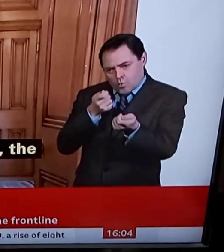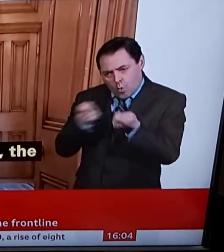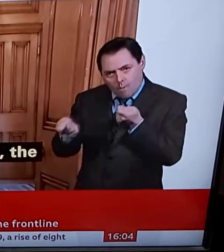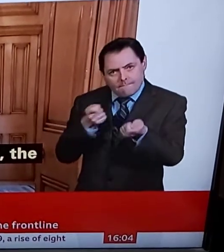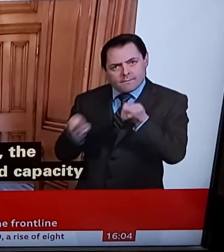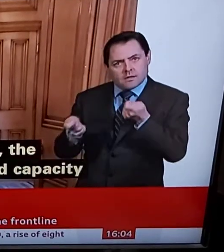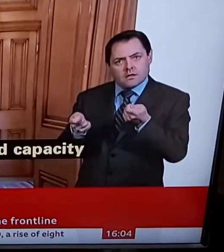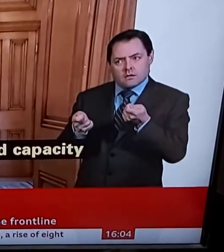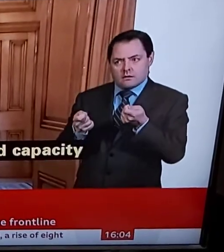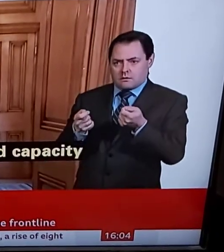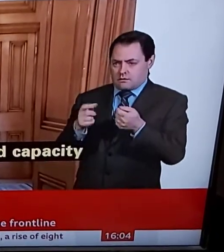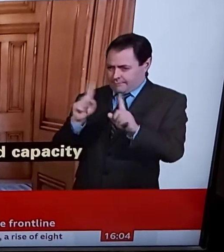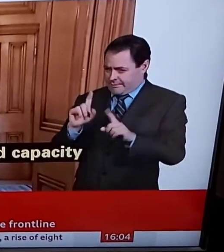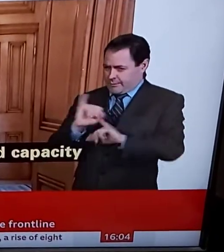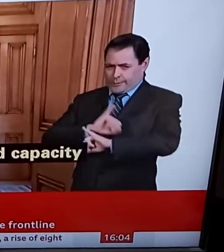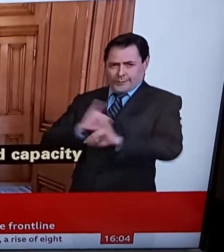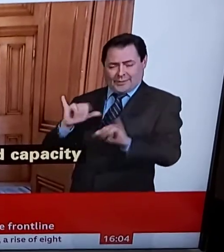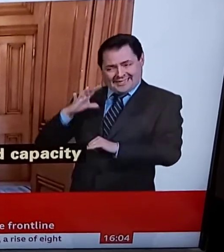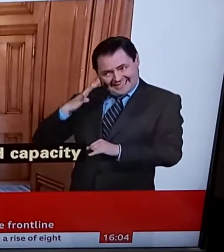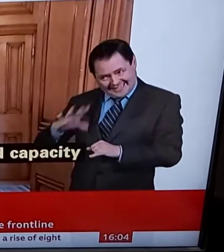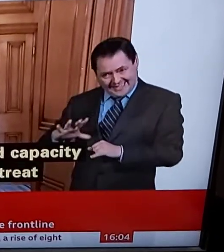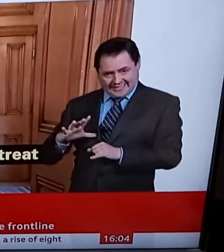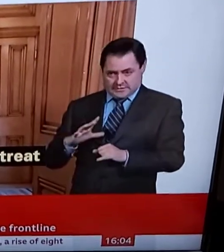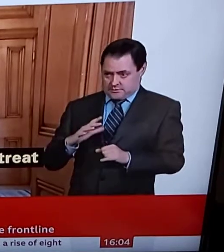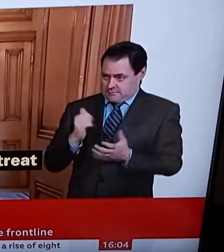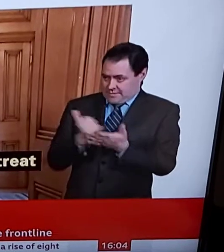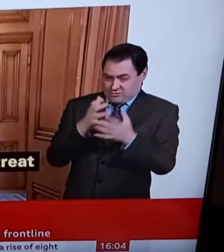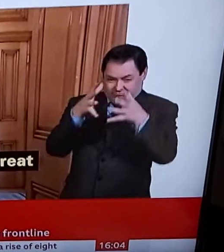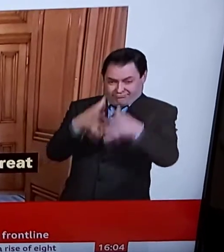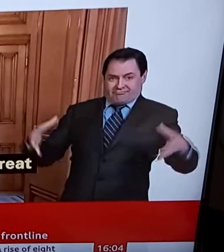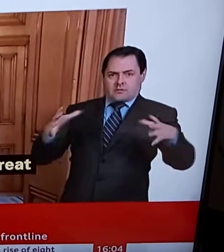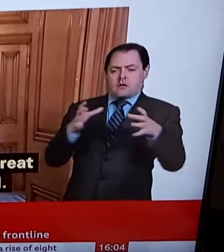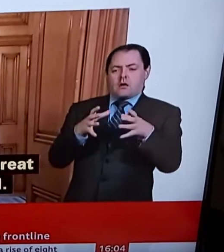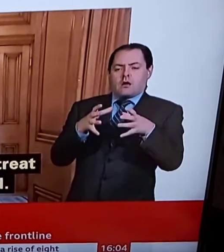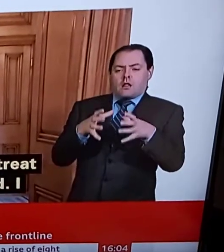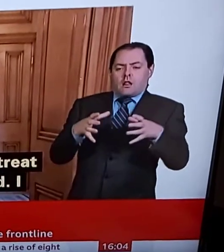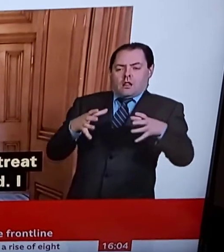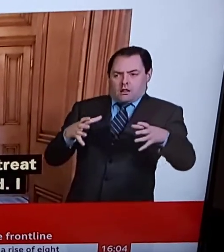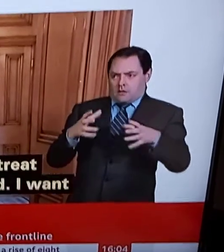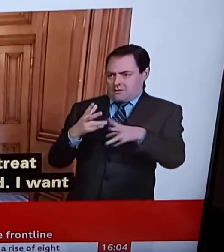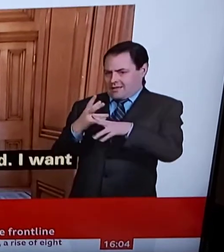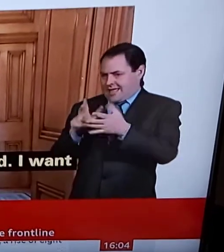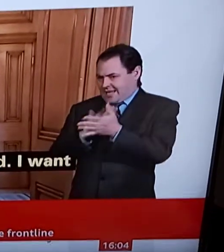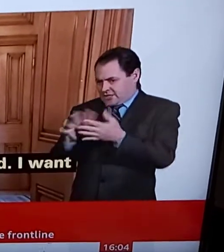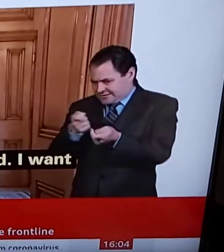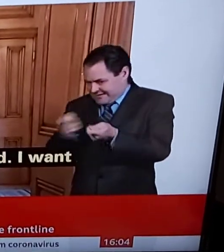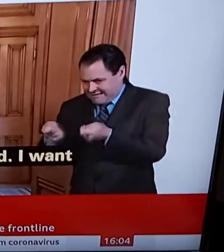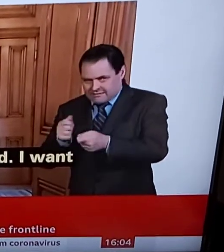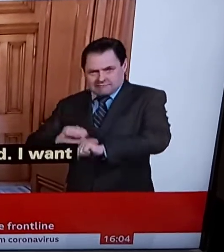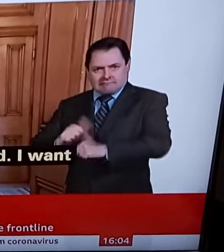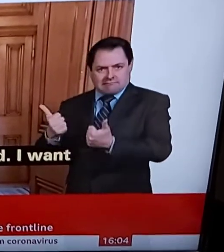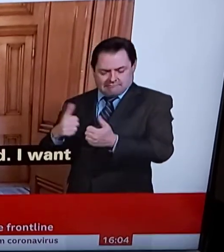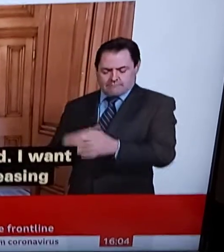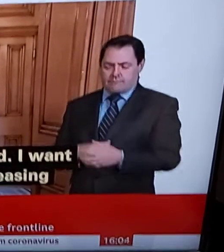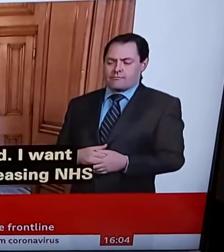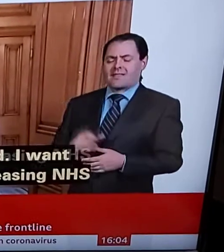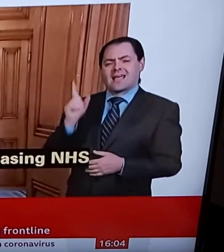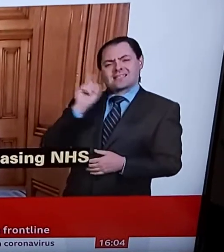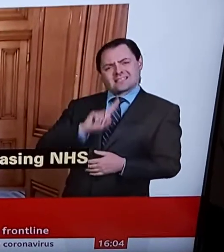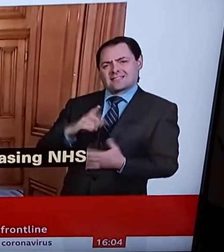need. And I want now to outline how we're increasing NHS capacity. Yesterday we were grateful to His Royal Highness the Prince of